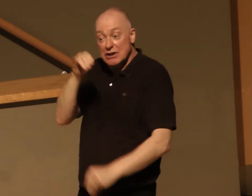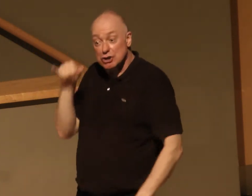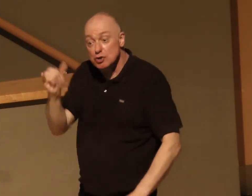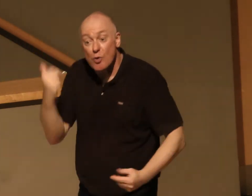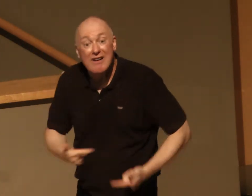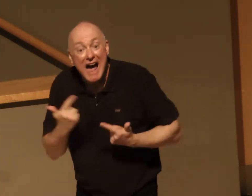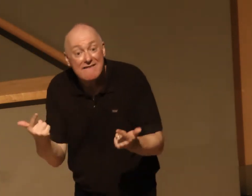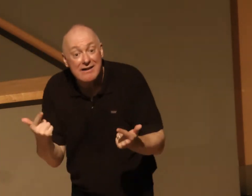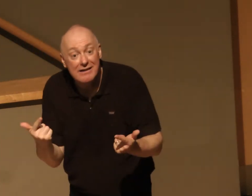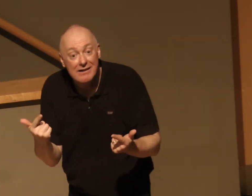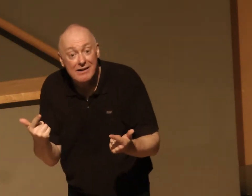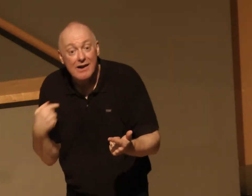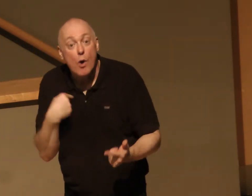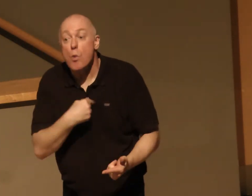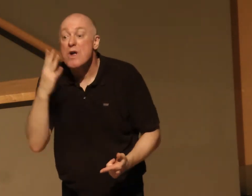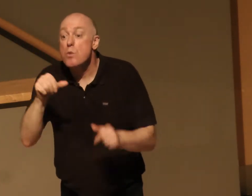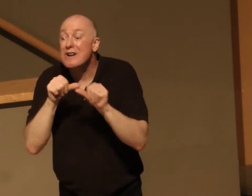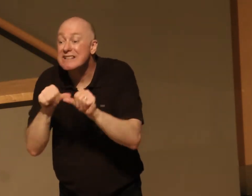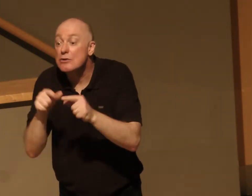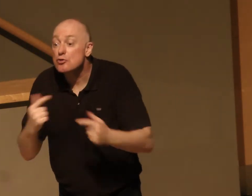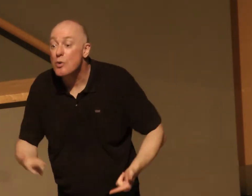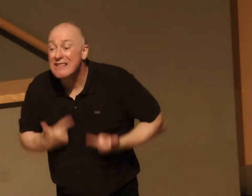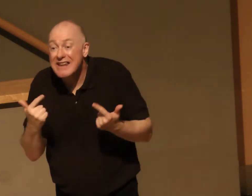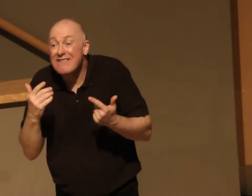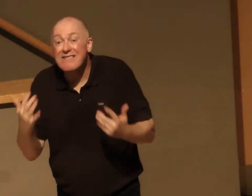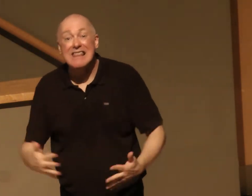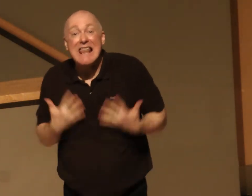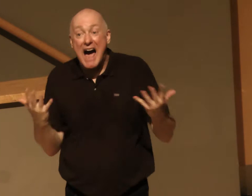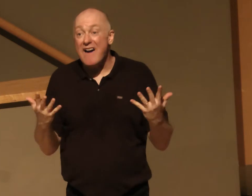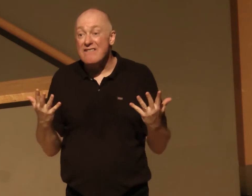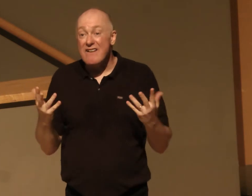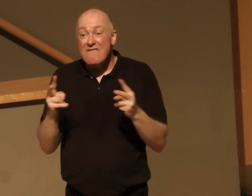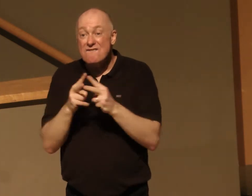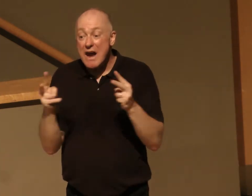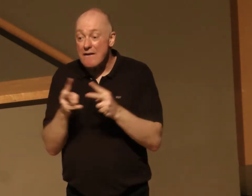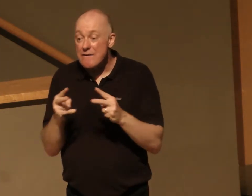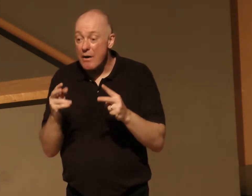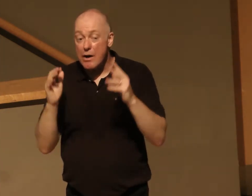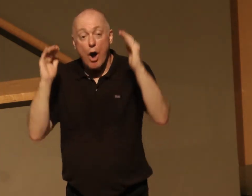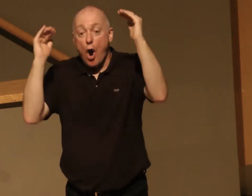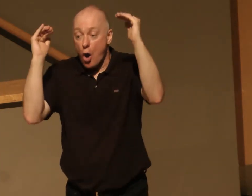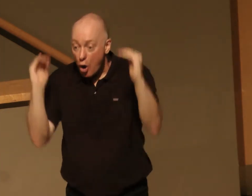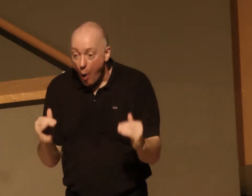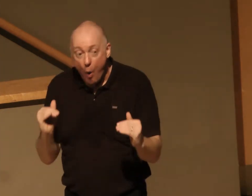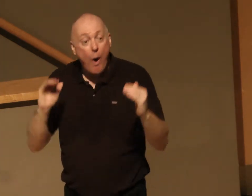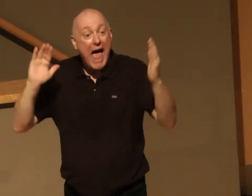life, we will continue to live life with a very, very low set of expectations.